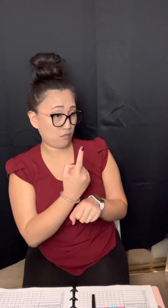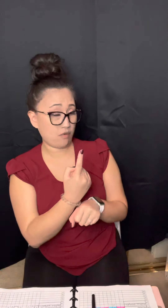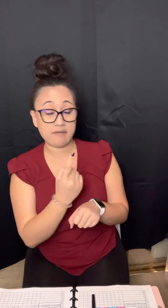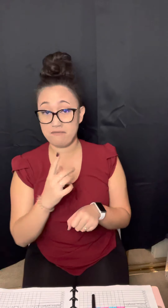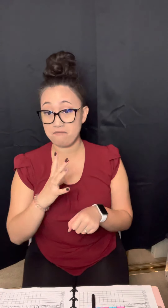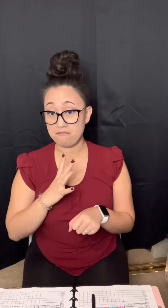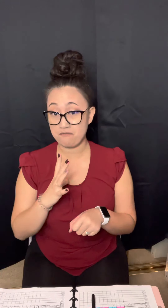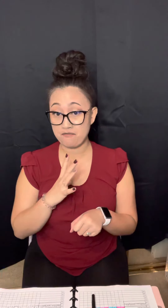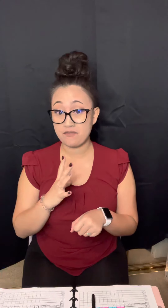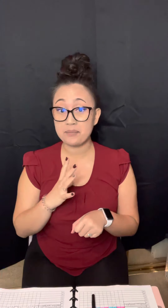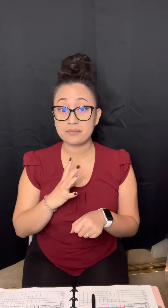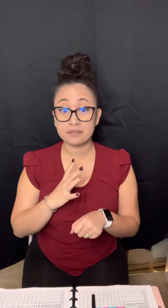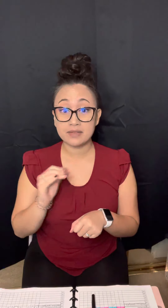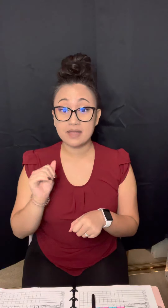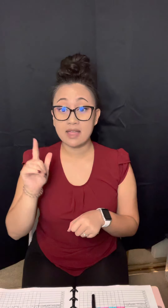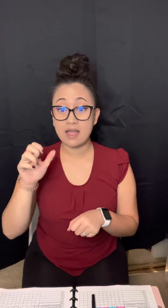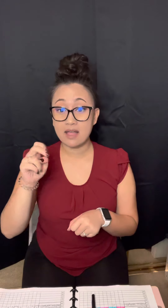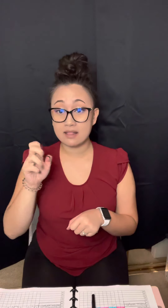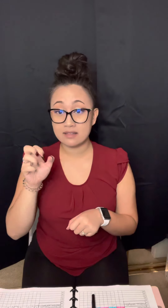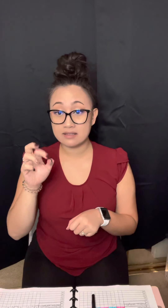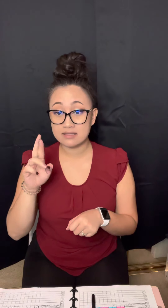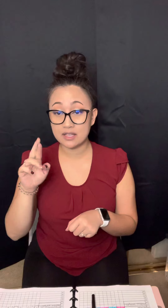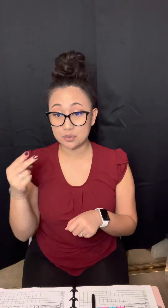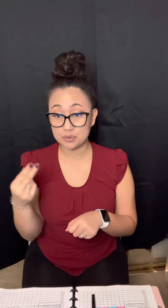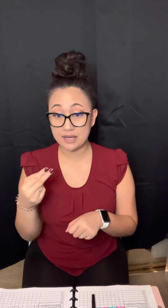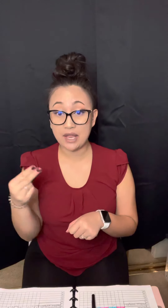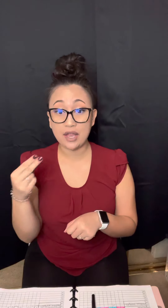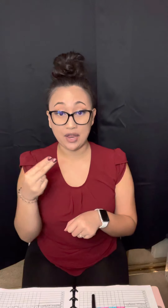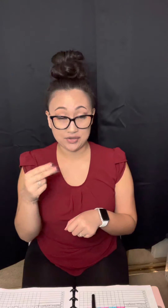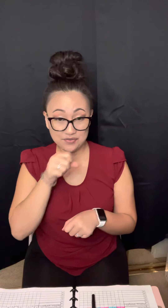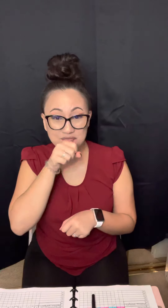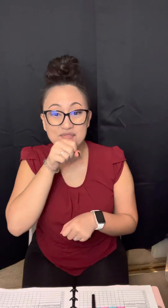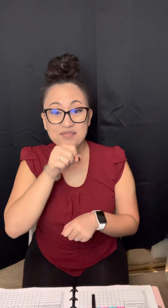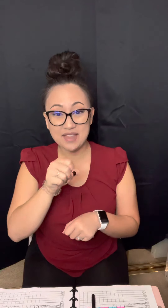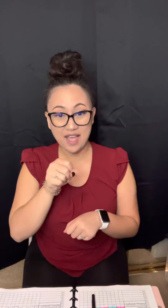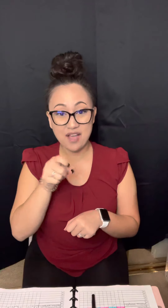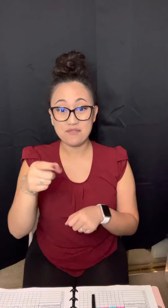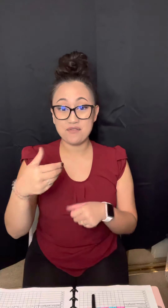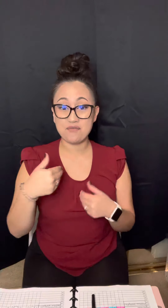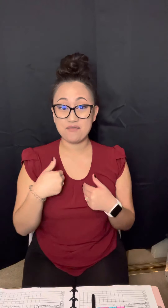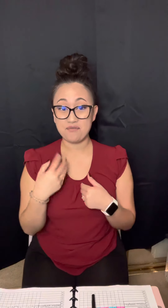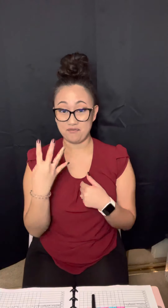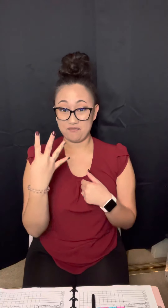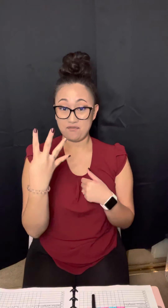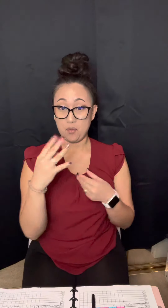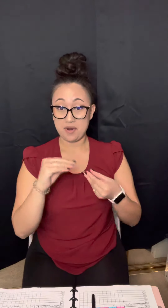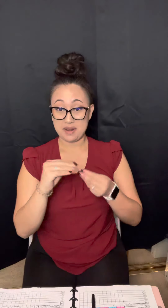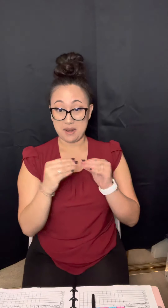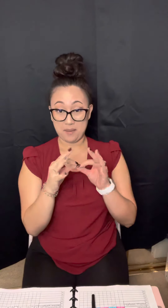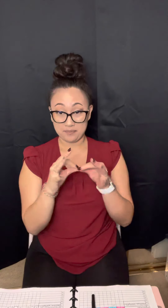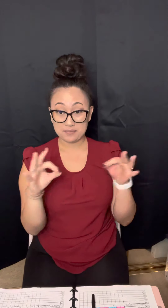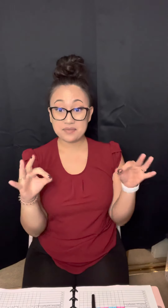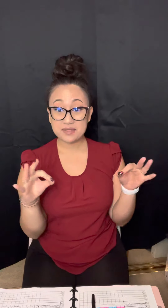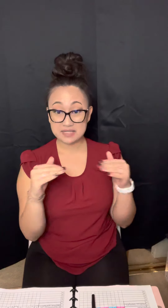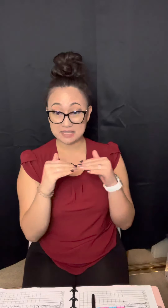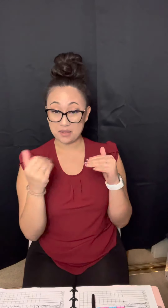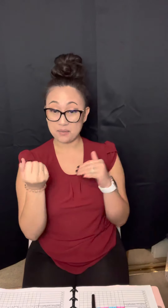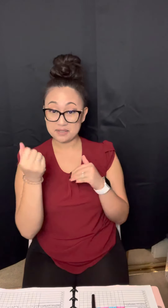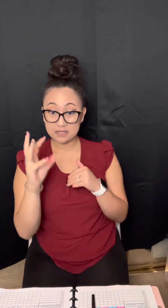Good job, Alexander H. I love it. You came up with 4 number sentences that equal 16. And that's beautiful